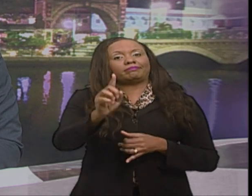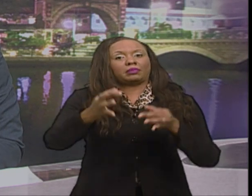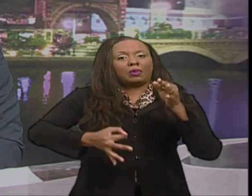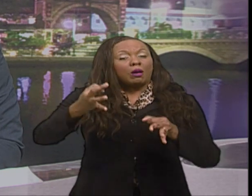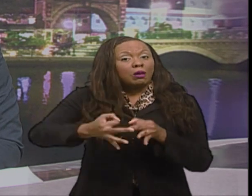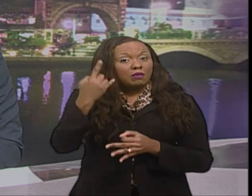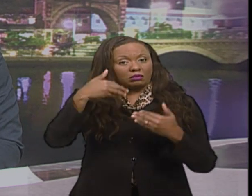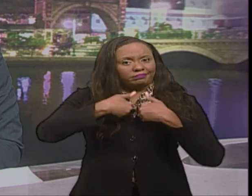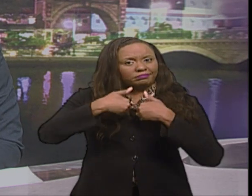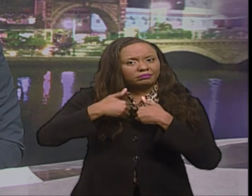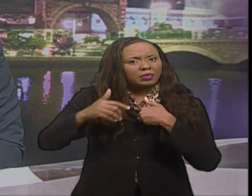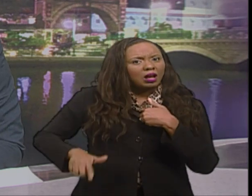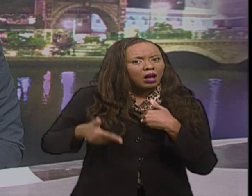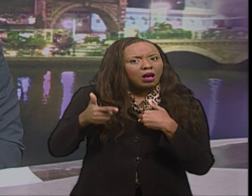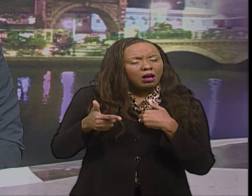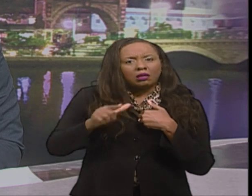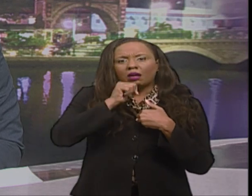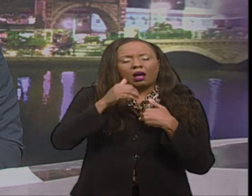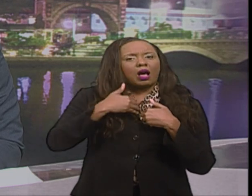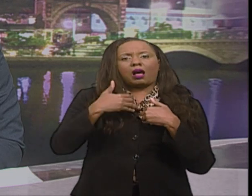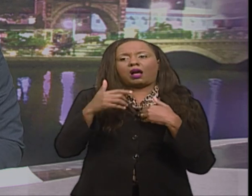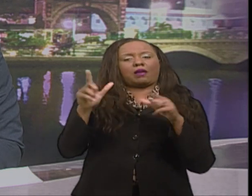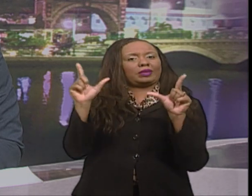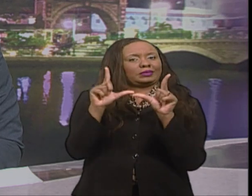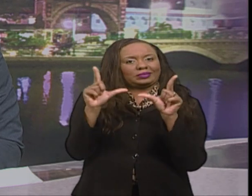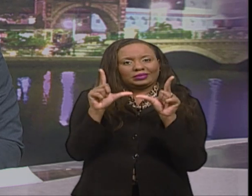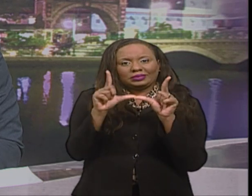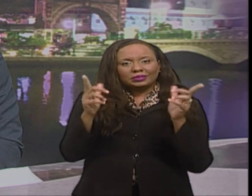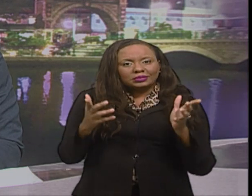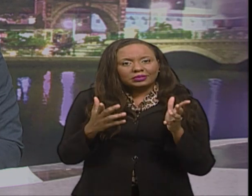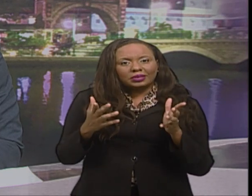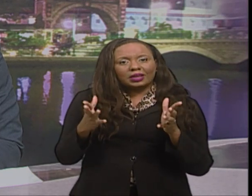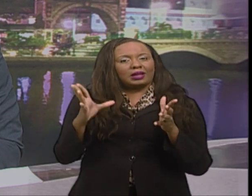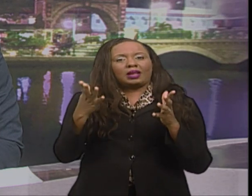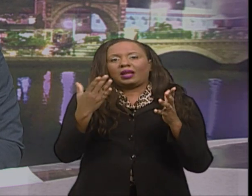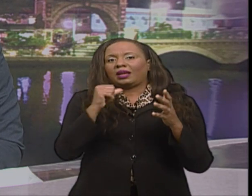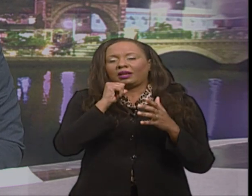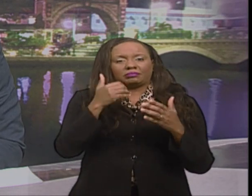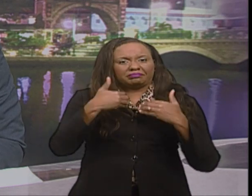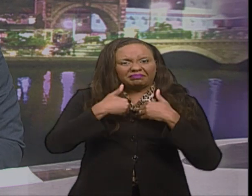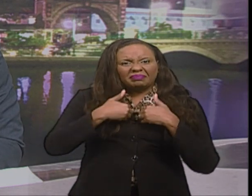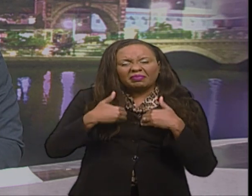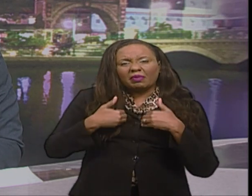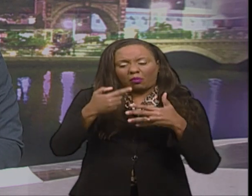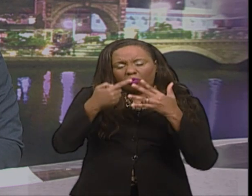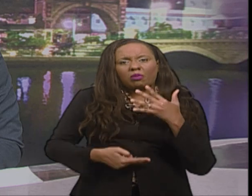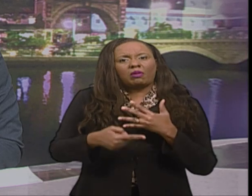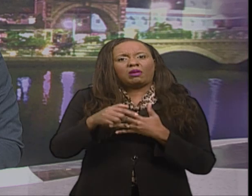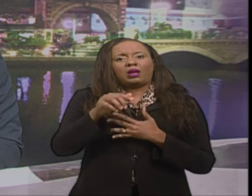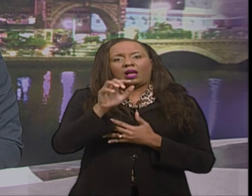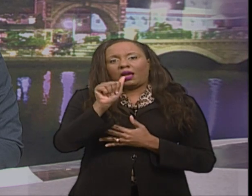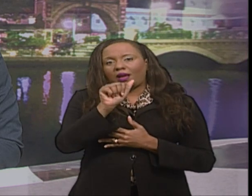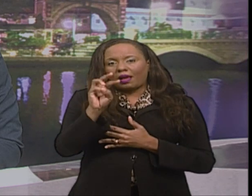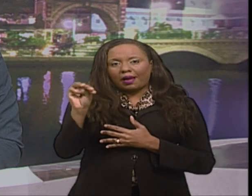offences of possession of a firearm without a valid license and possession of ammunition without a valid permit. These offences were committed